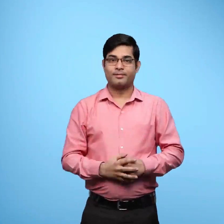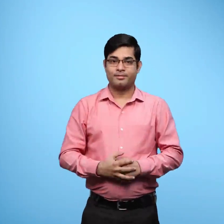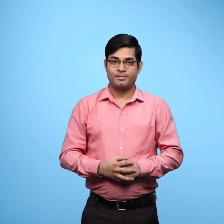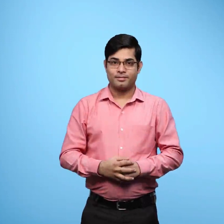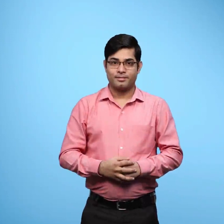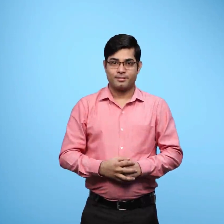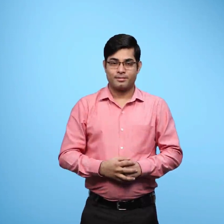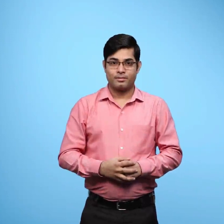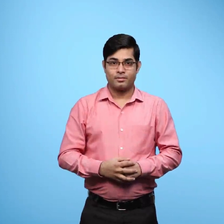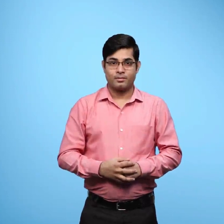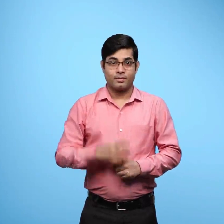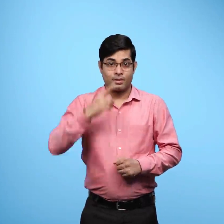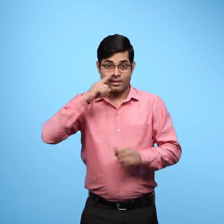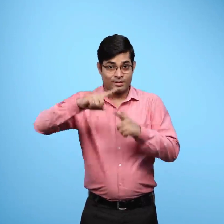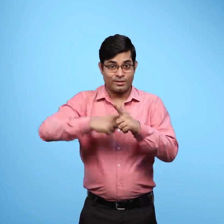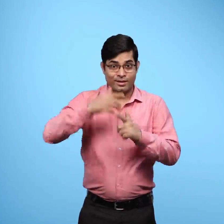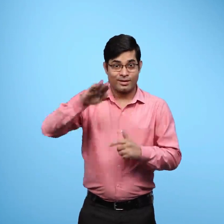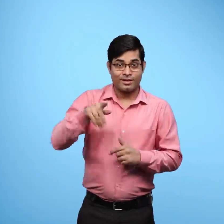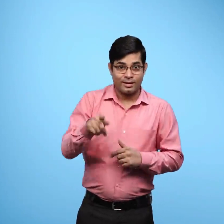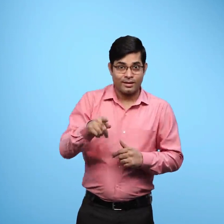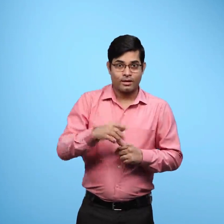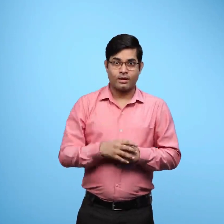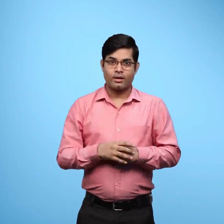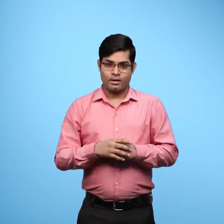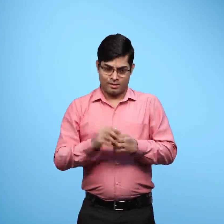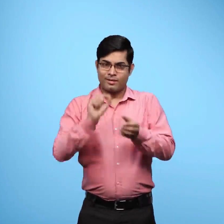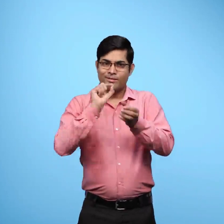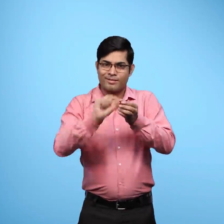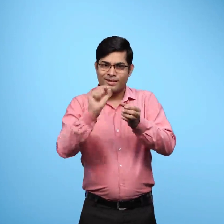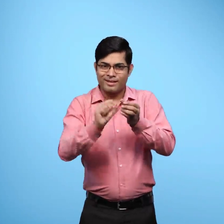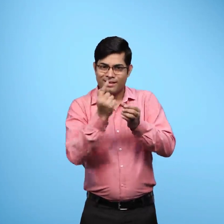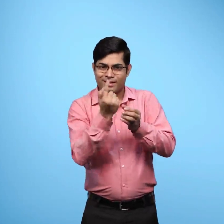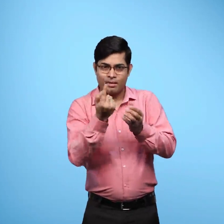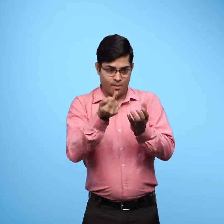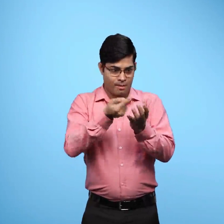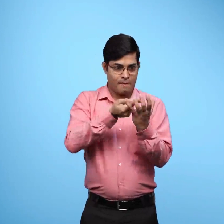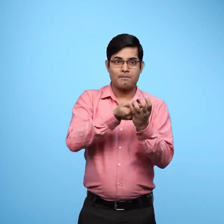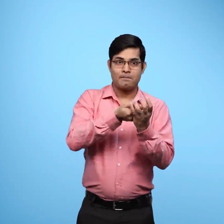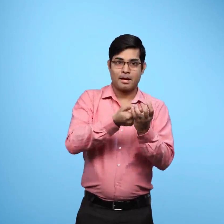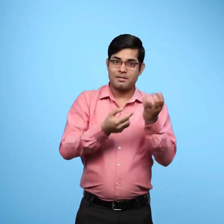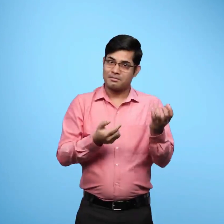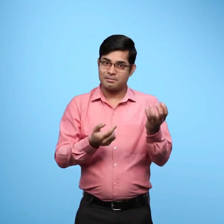In picture 3, Jigyasa is holding a bunch of matchsticks in her right hand